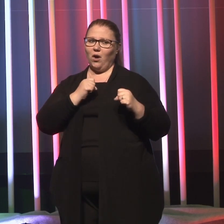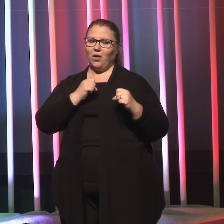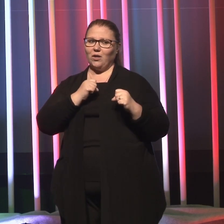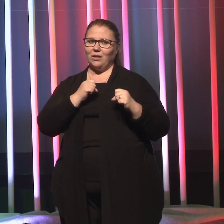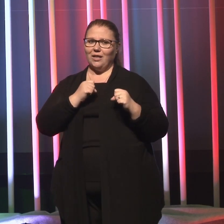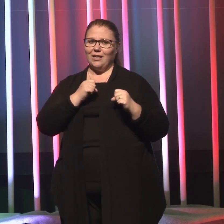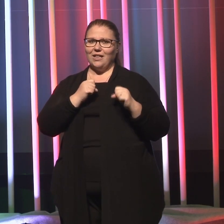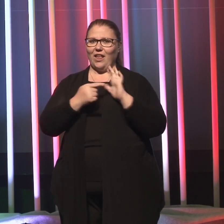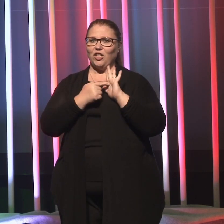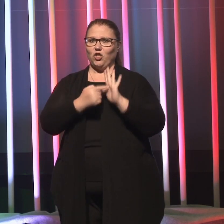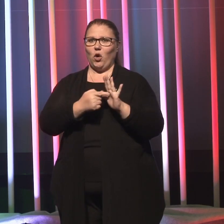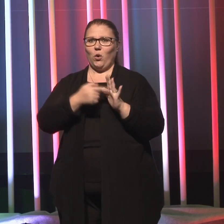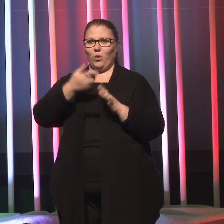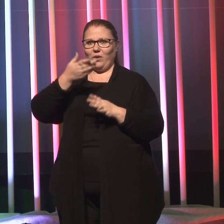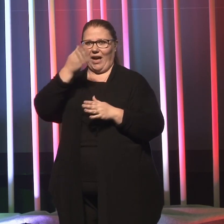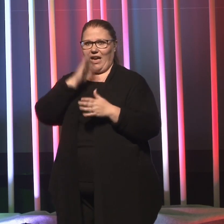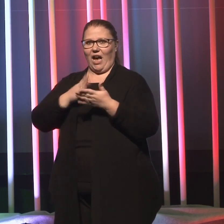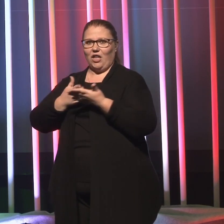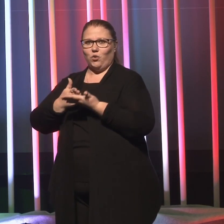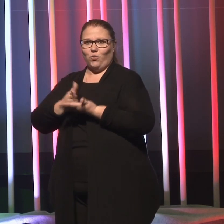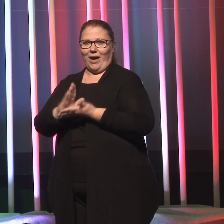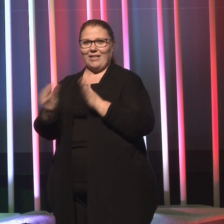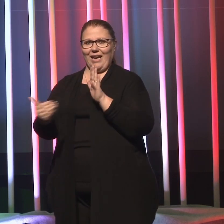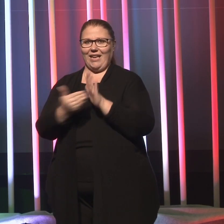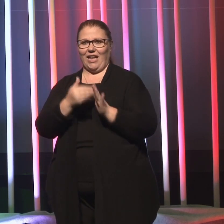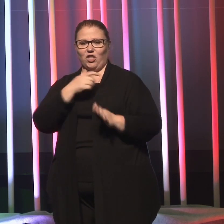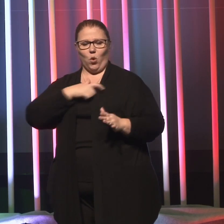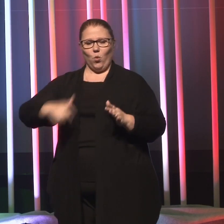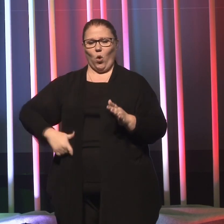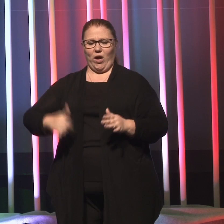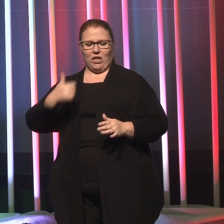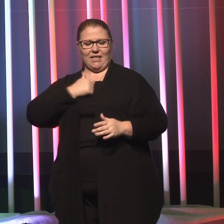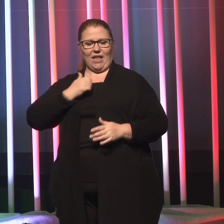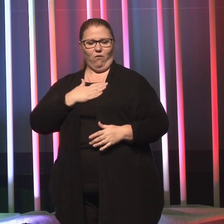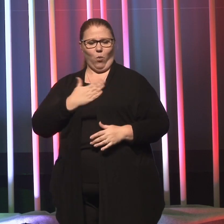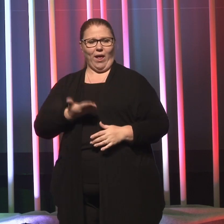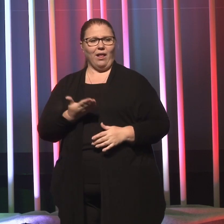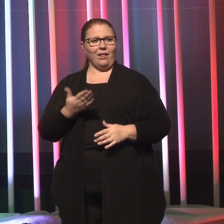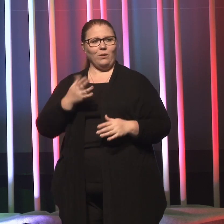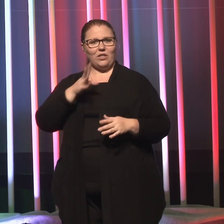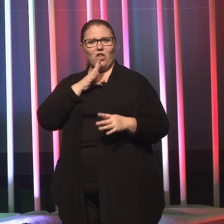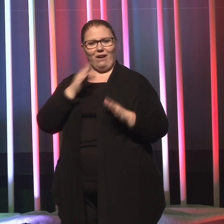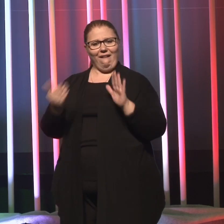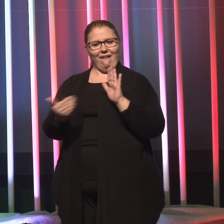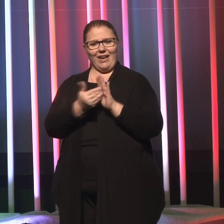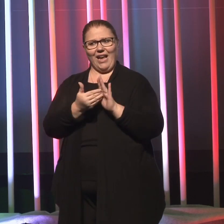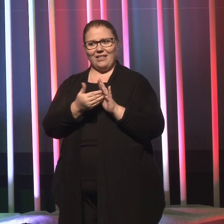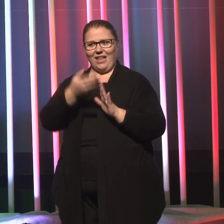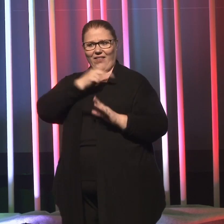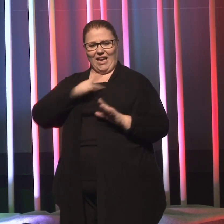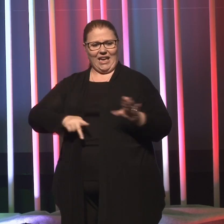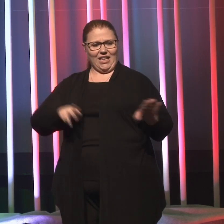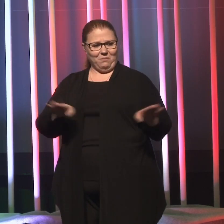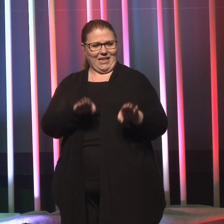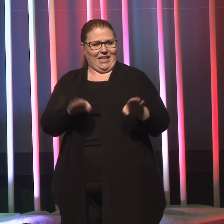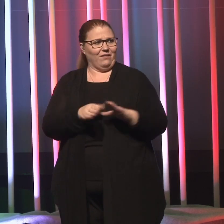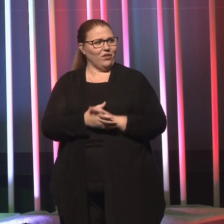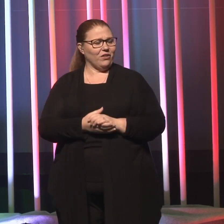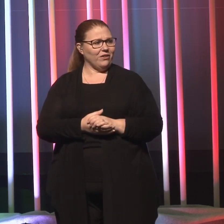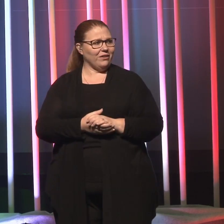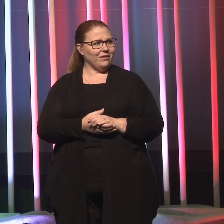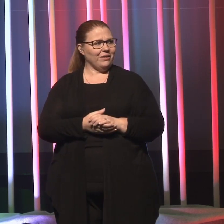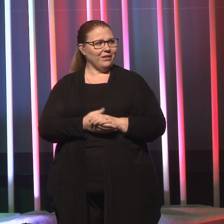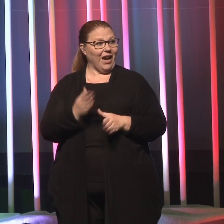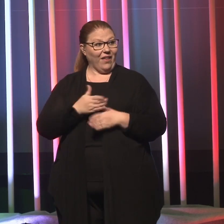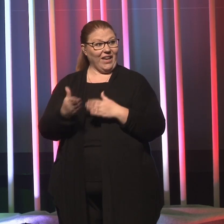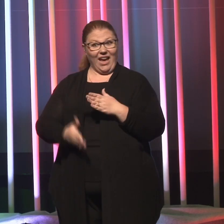rights against royal self-will. Like he was always speaking against the way a king would behave and act. In the end, he